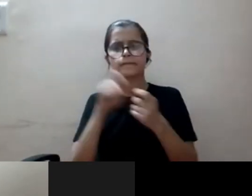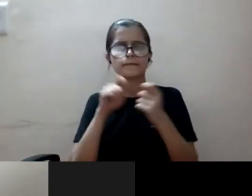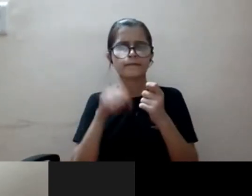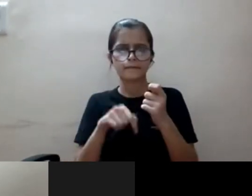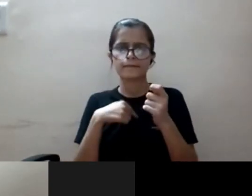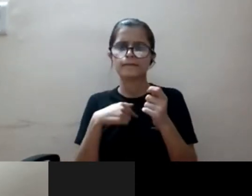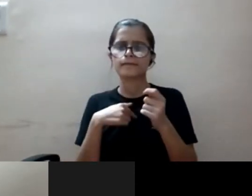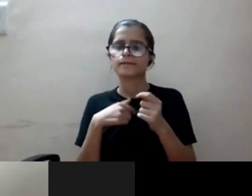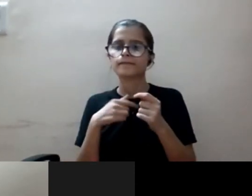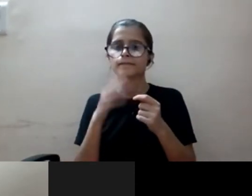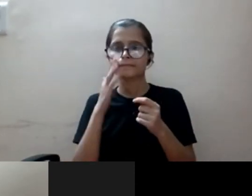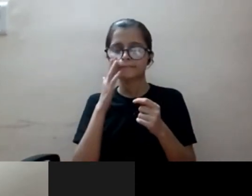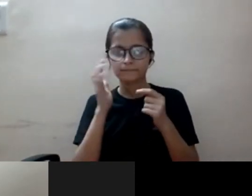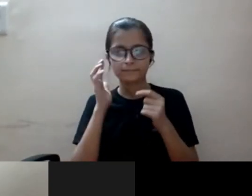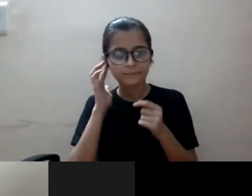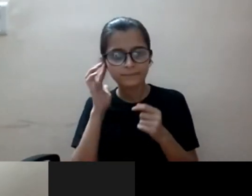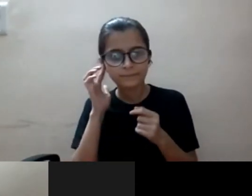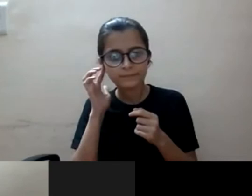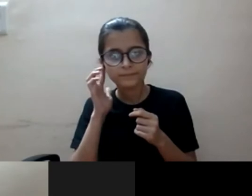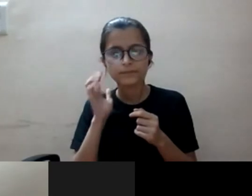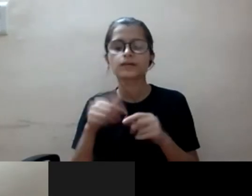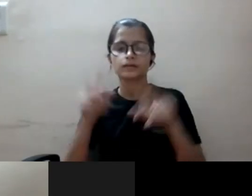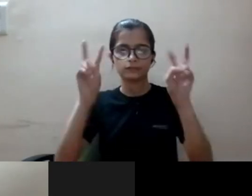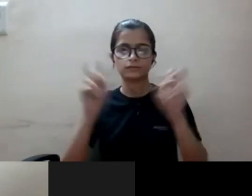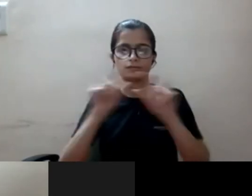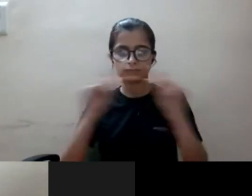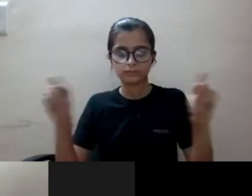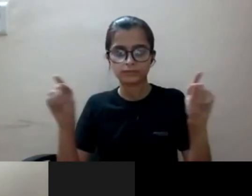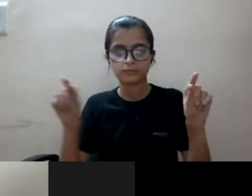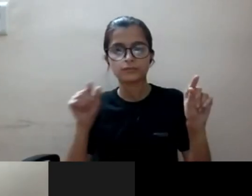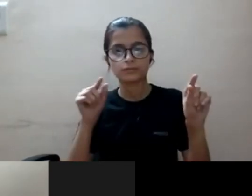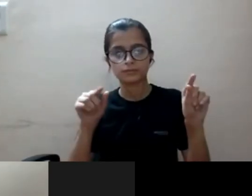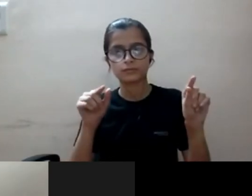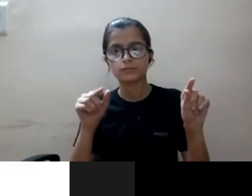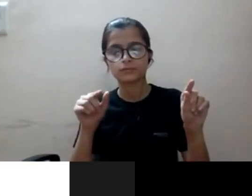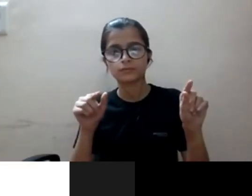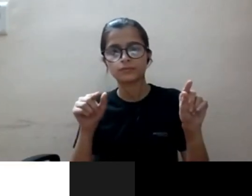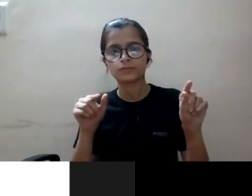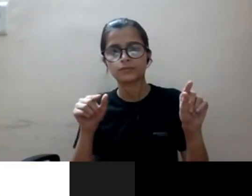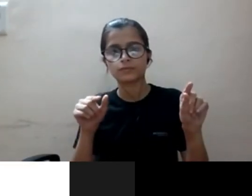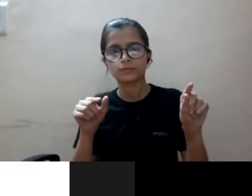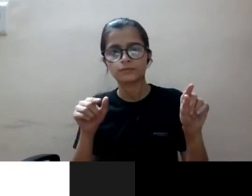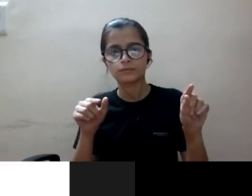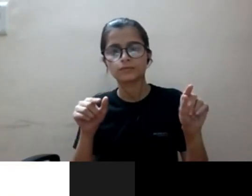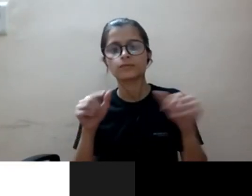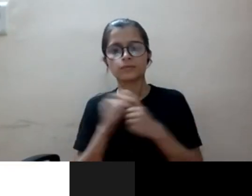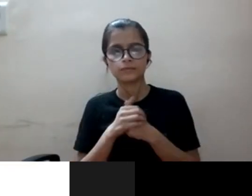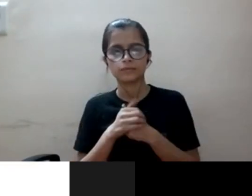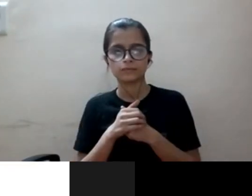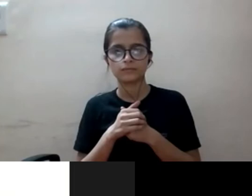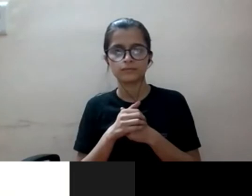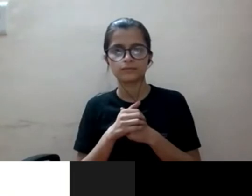particularly taken in by this phrase that has been used by the esteemed guest,